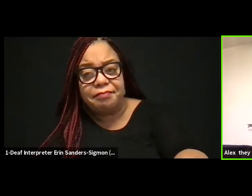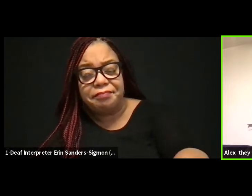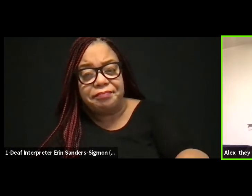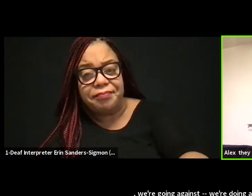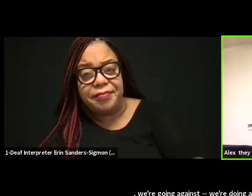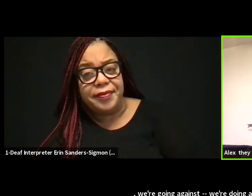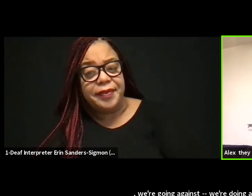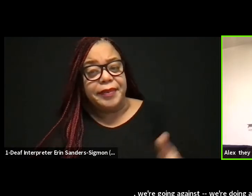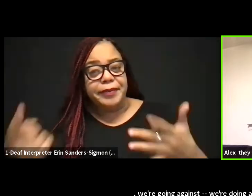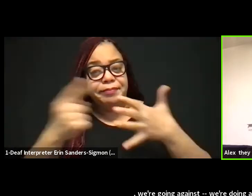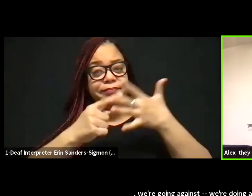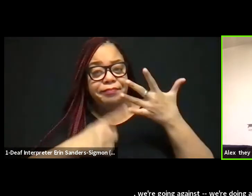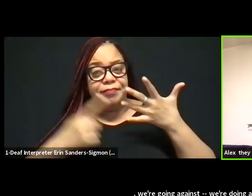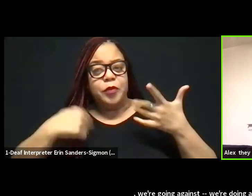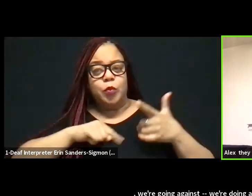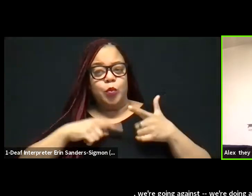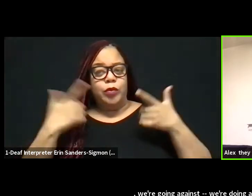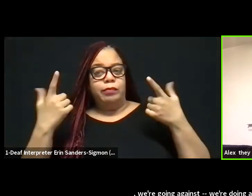of education